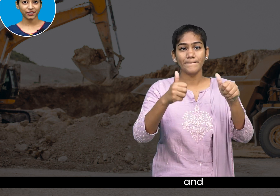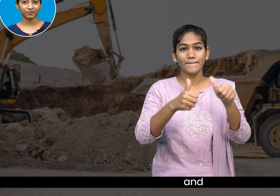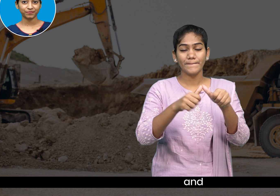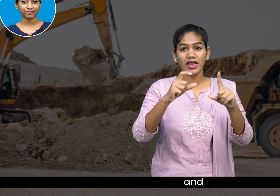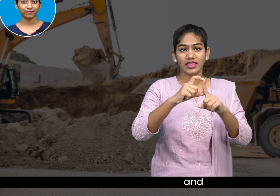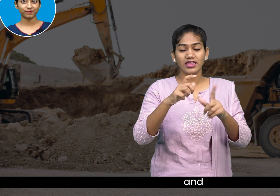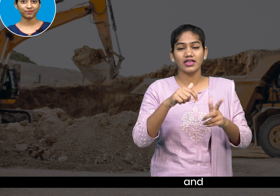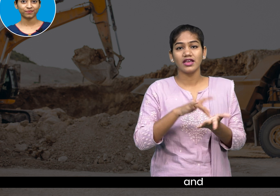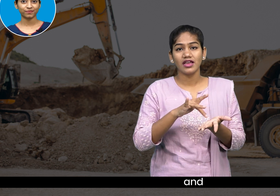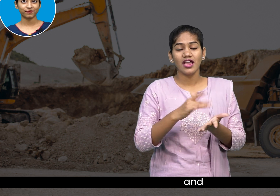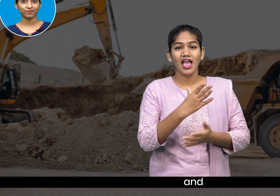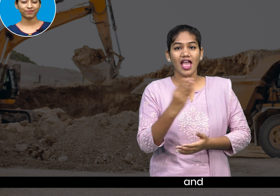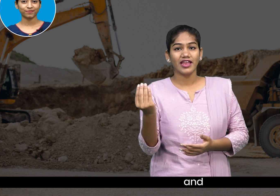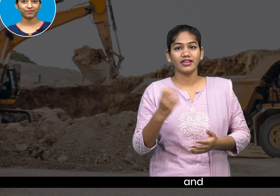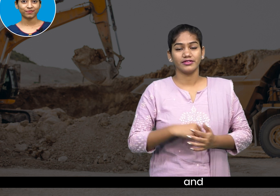and